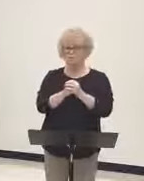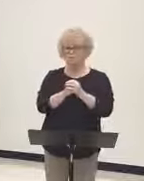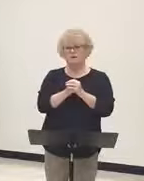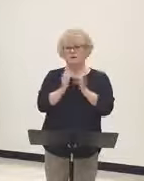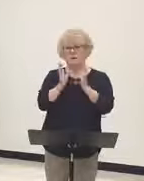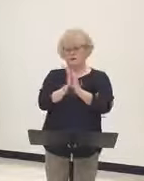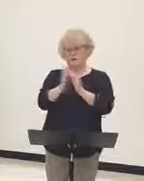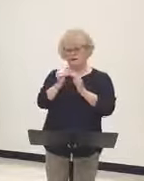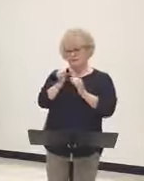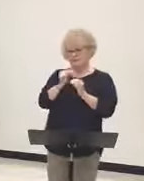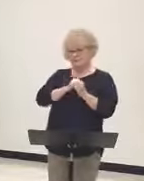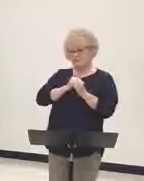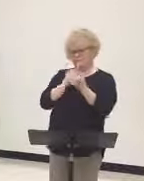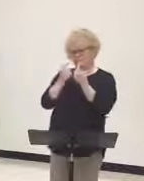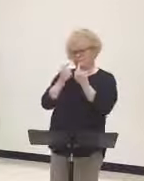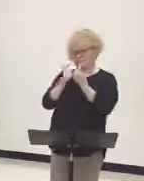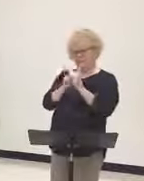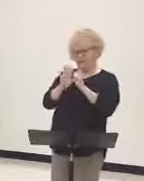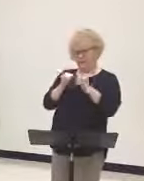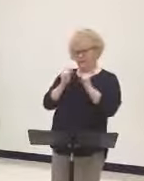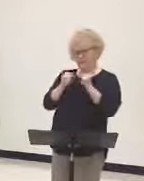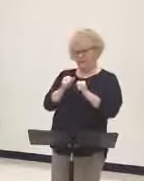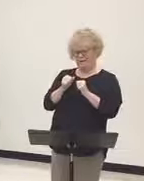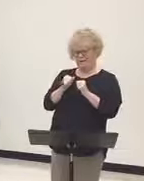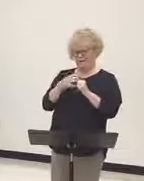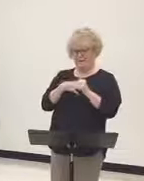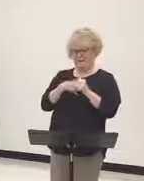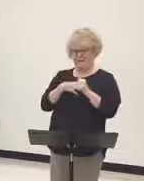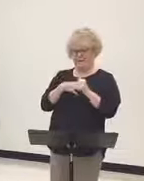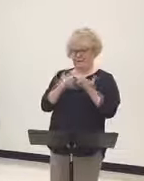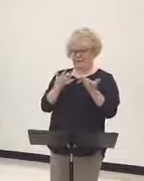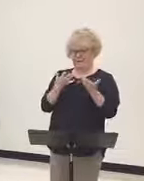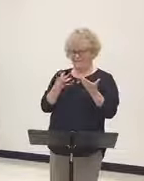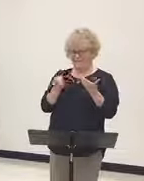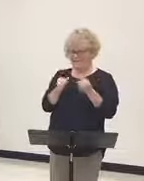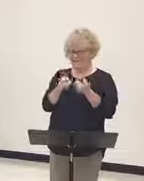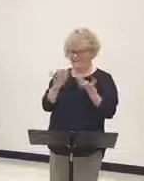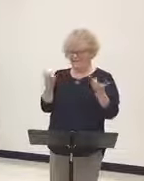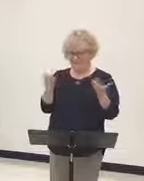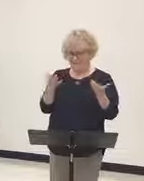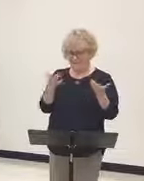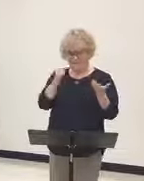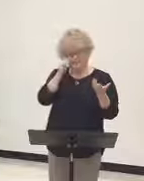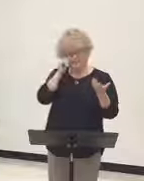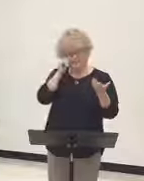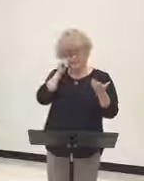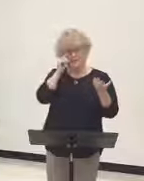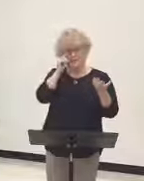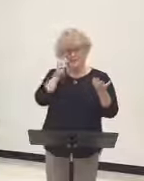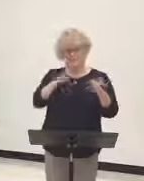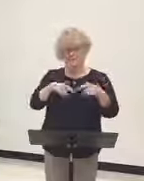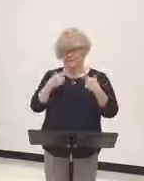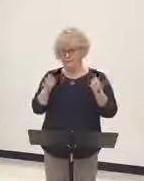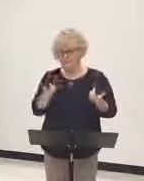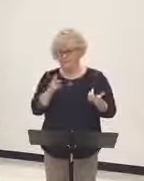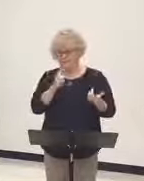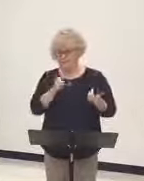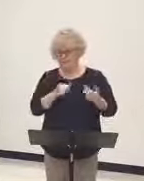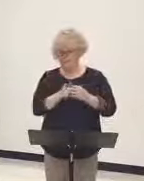I ask myself, how can I actually complain about anything in my